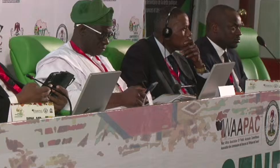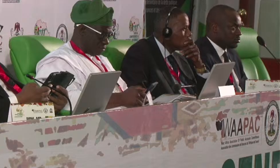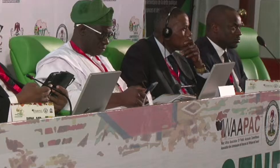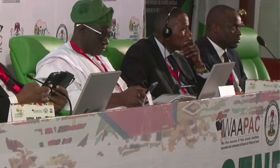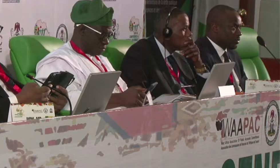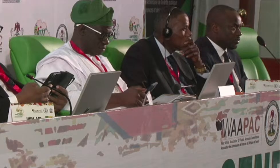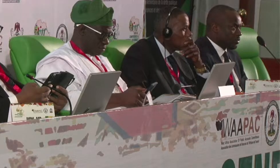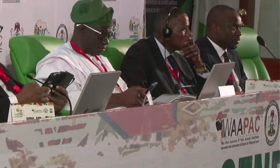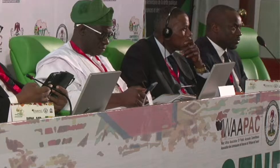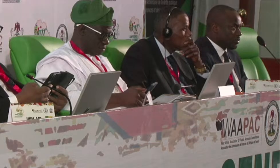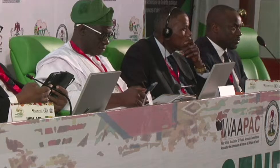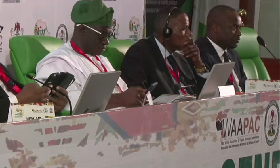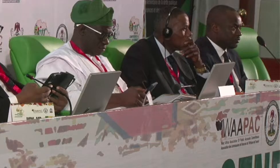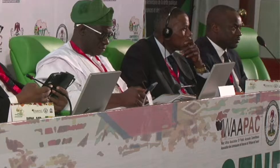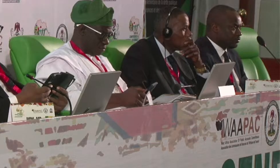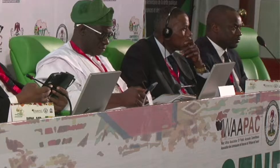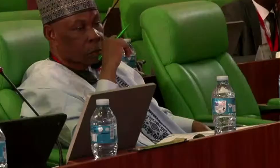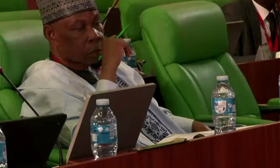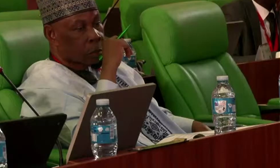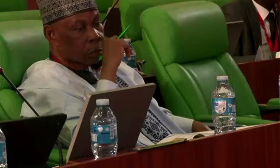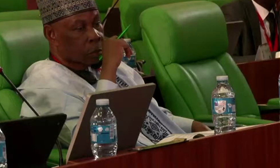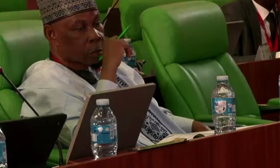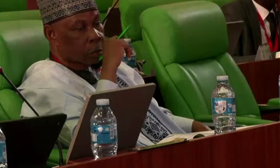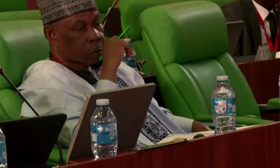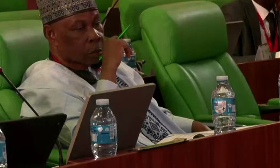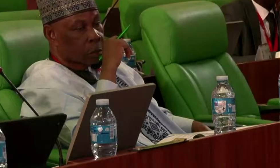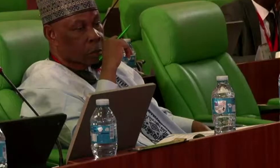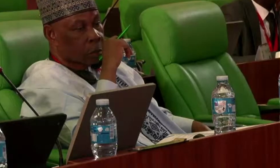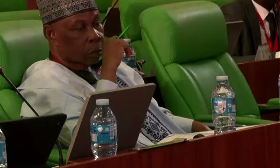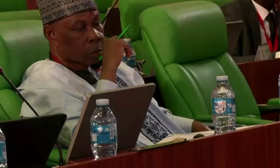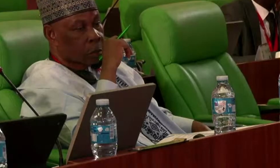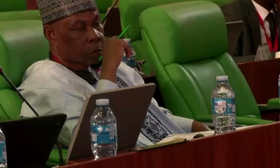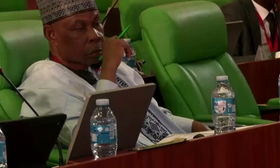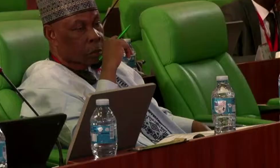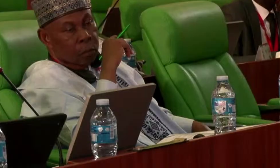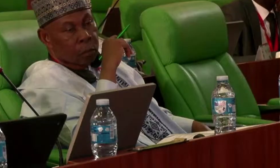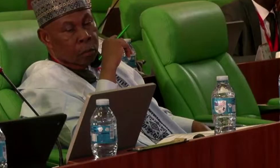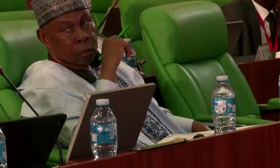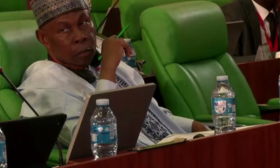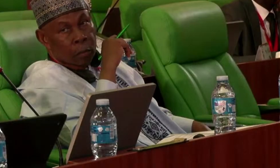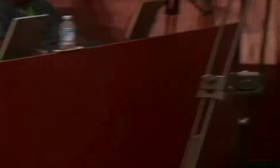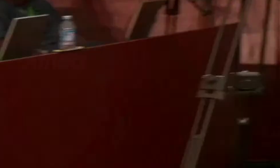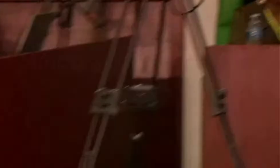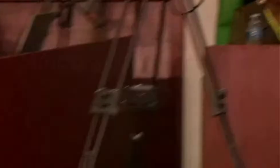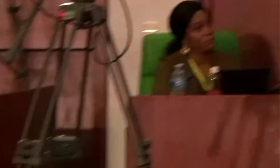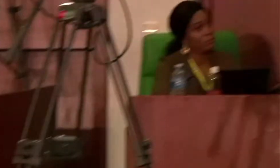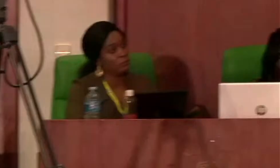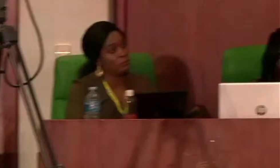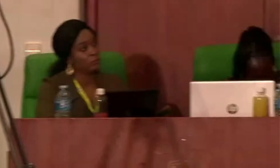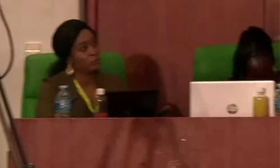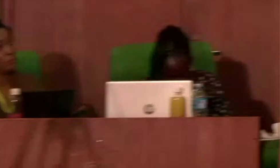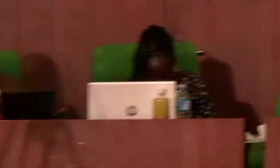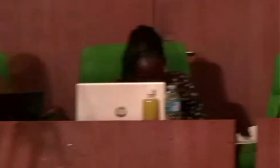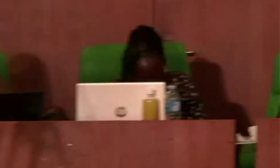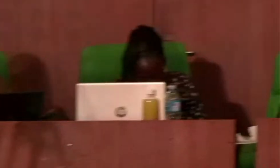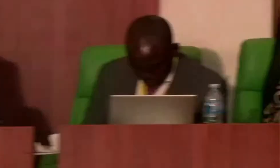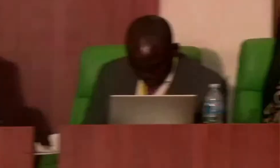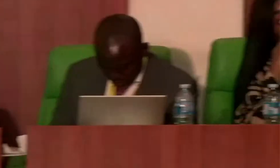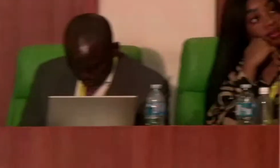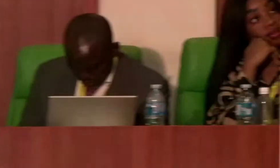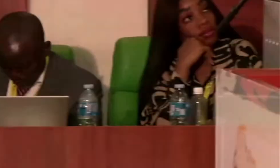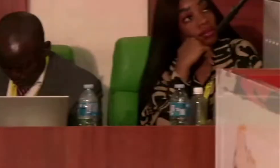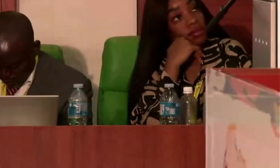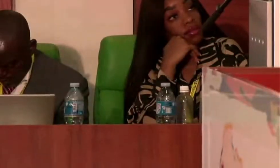3 constitutional operatives of Nigeria. The first is growth. Every parliament Muslim constitution must